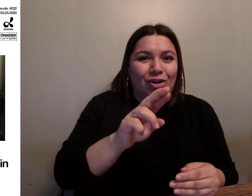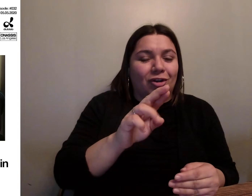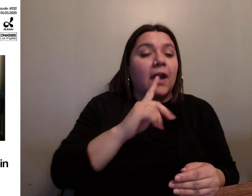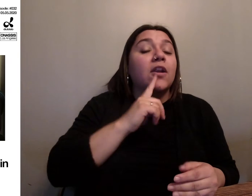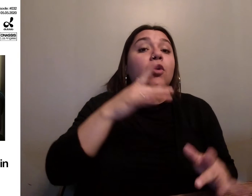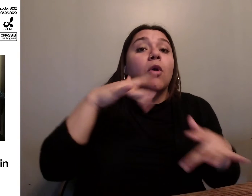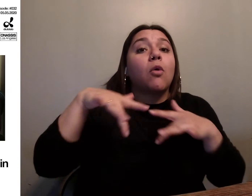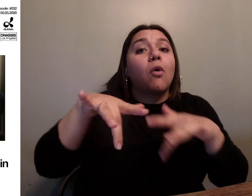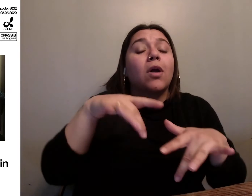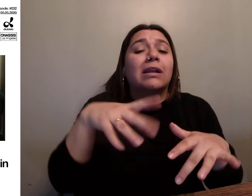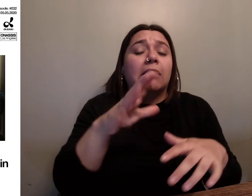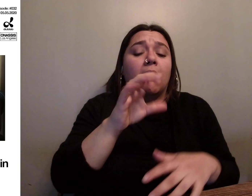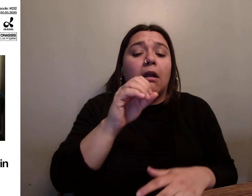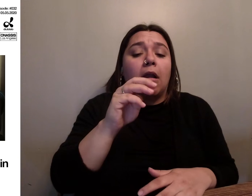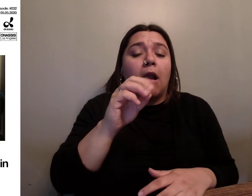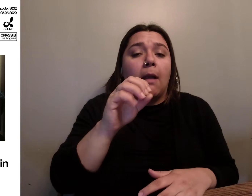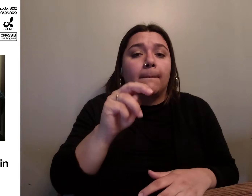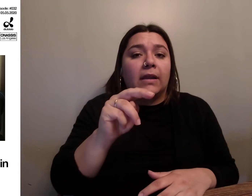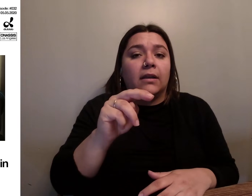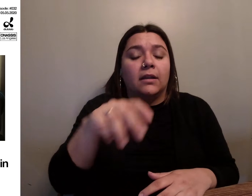of the natural world.